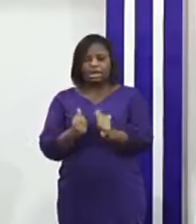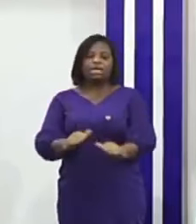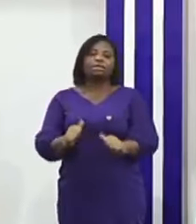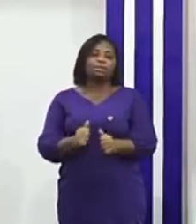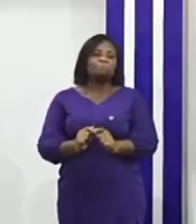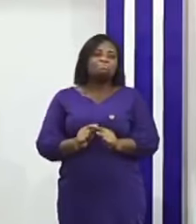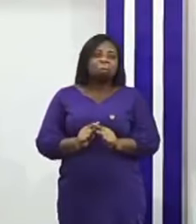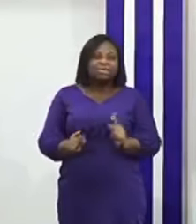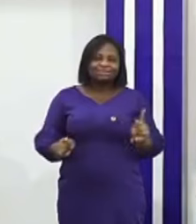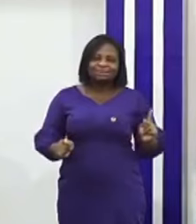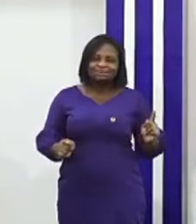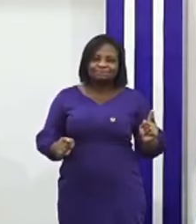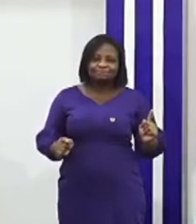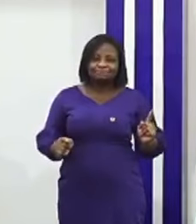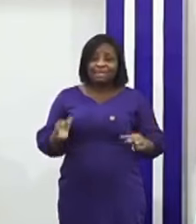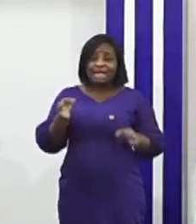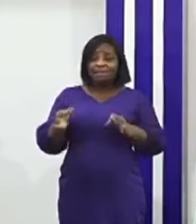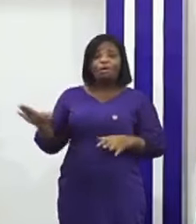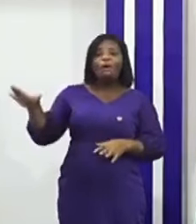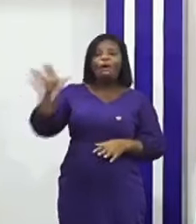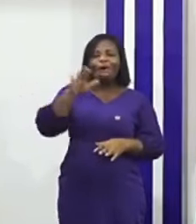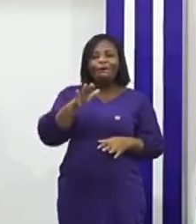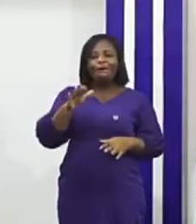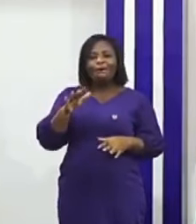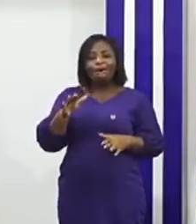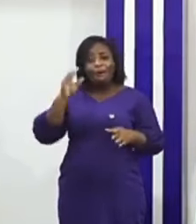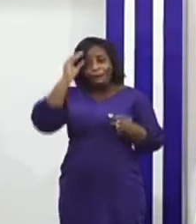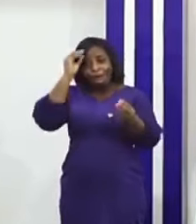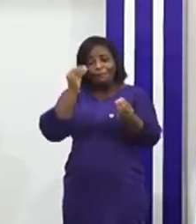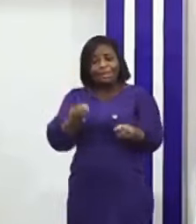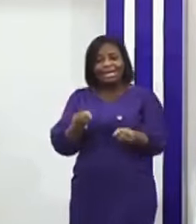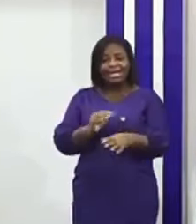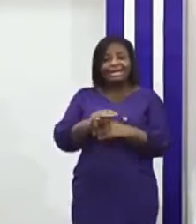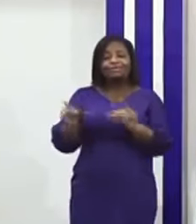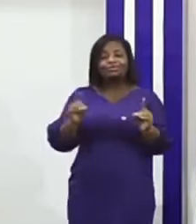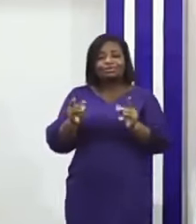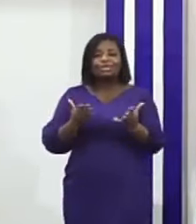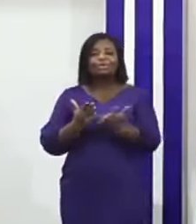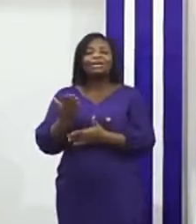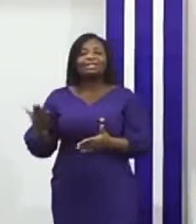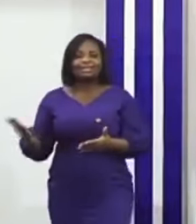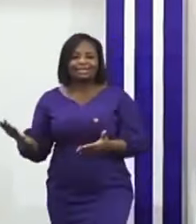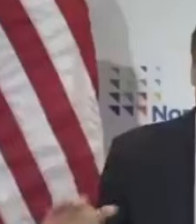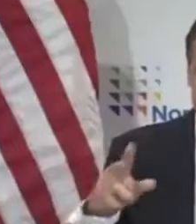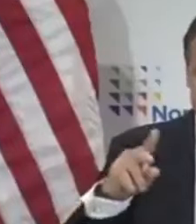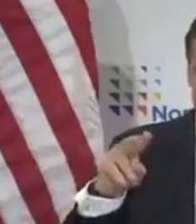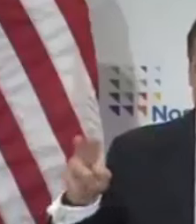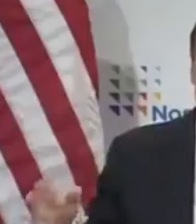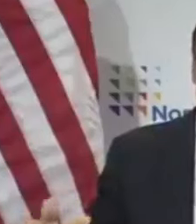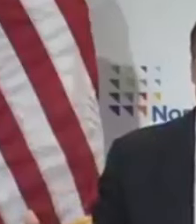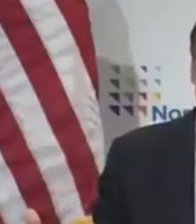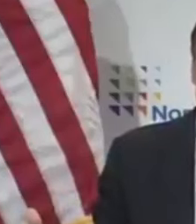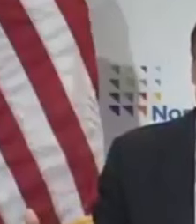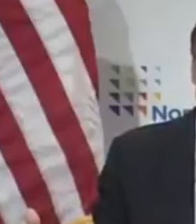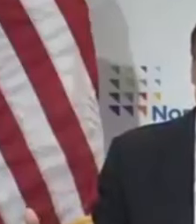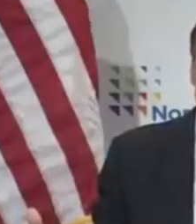But if everybody cooperated as we've done, I don't think we'll have such a challenge. One of the